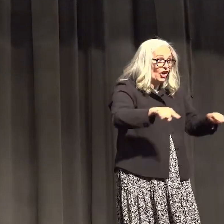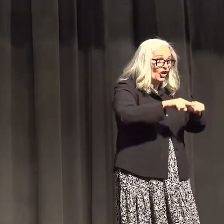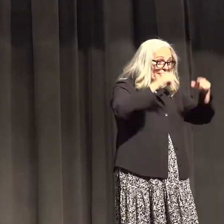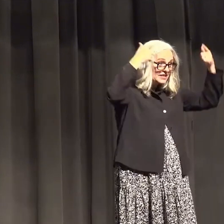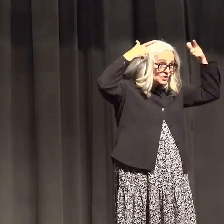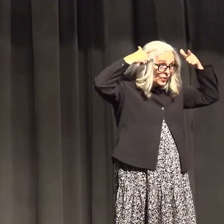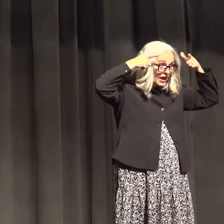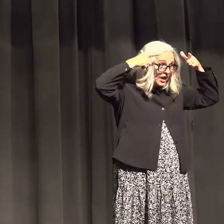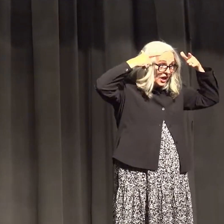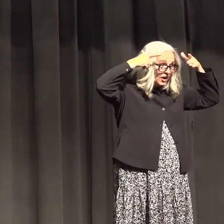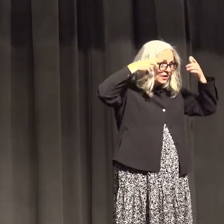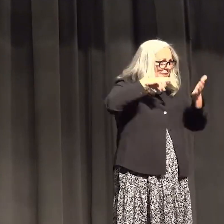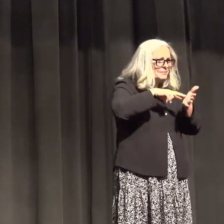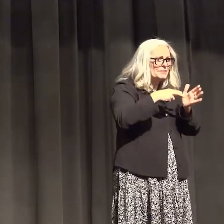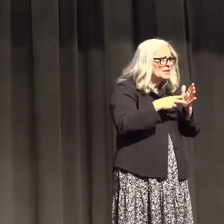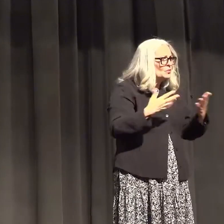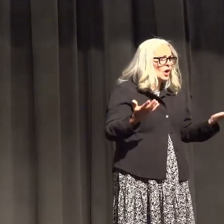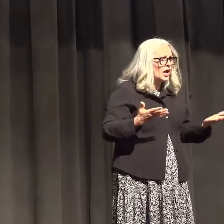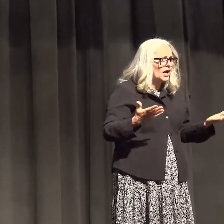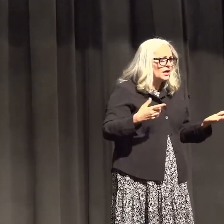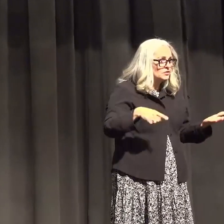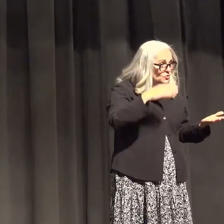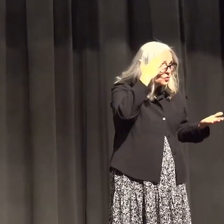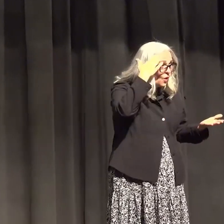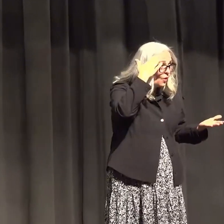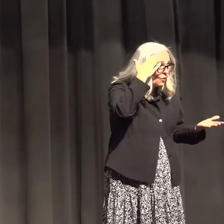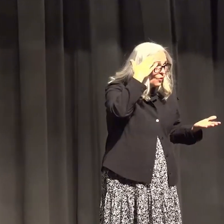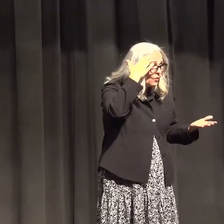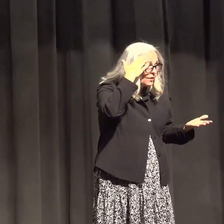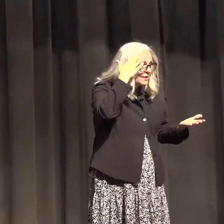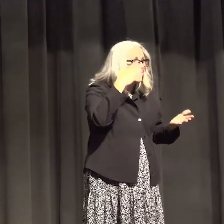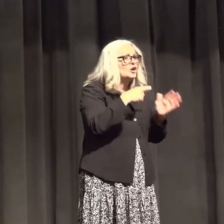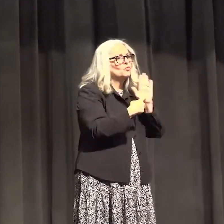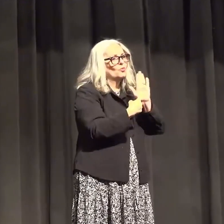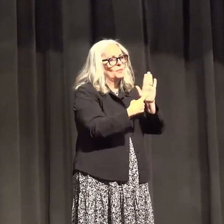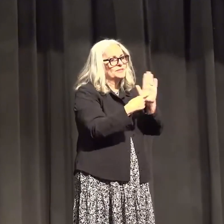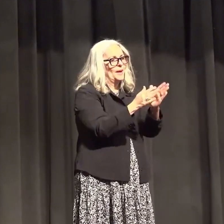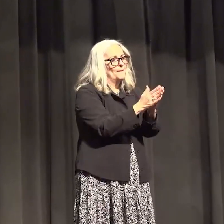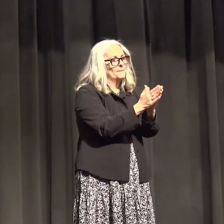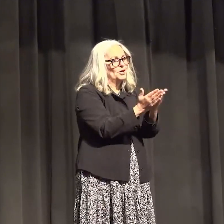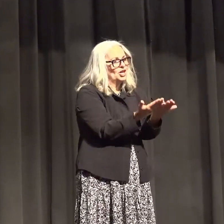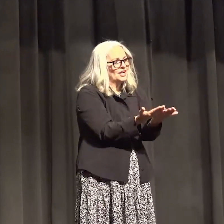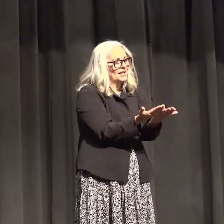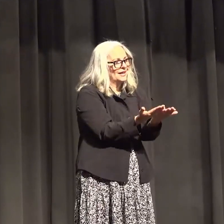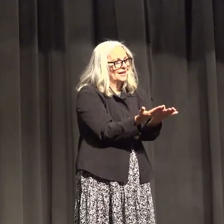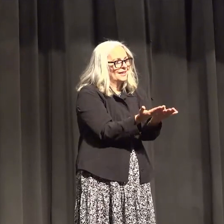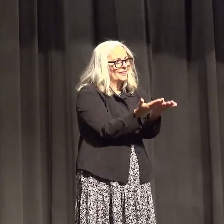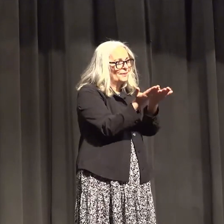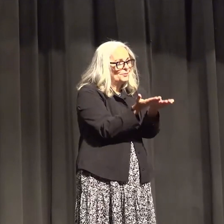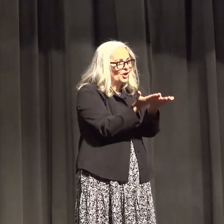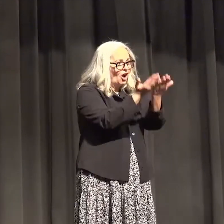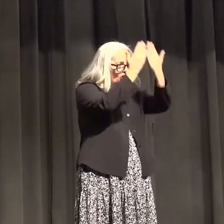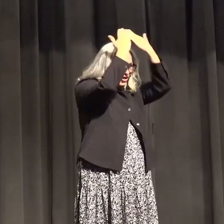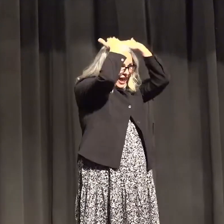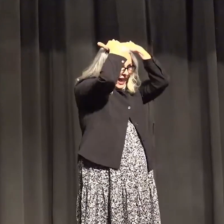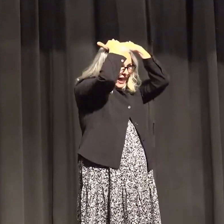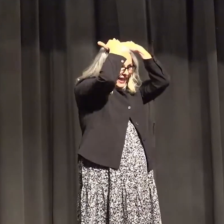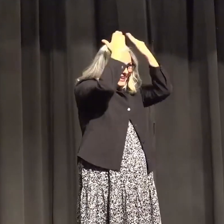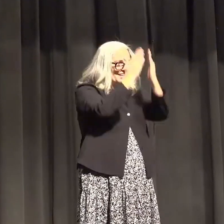the square, what do you think that means? Are you familiar with that? It actually represents a book. It's